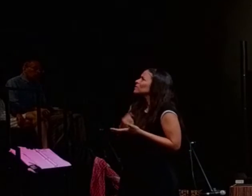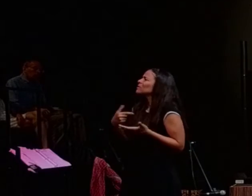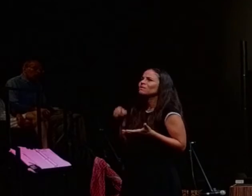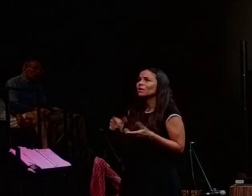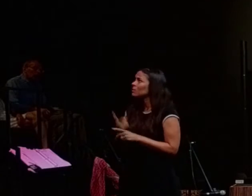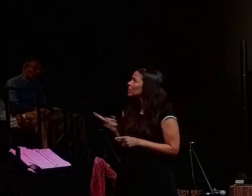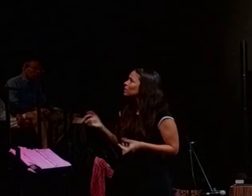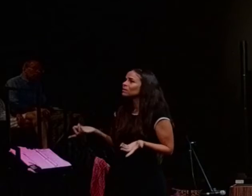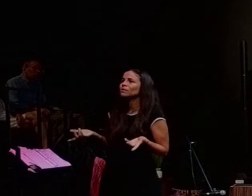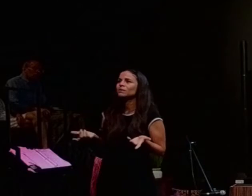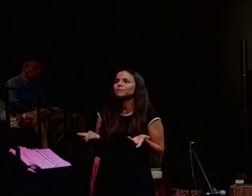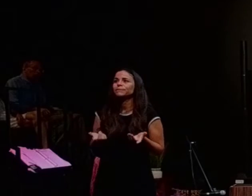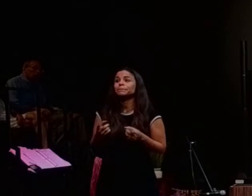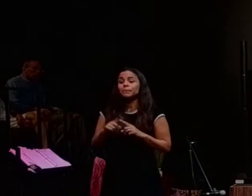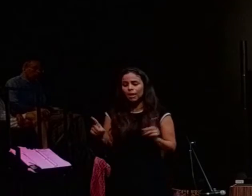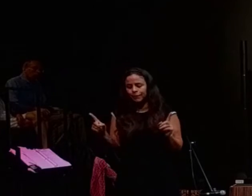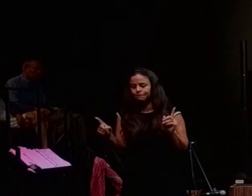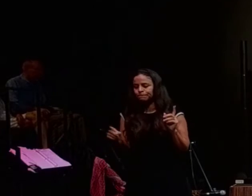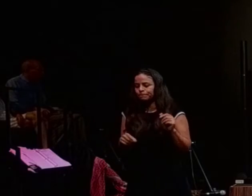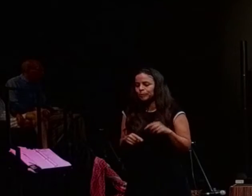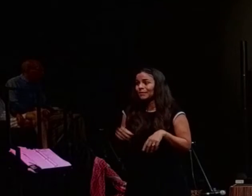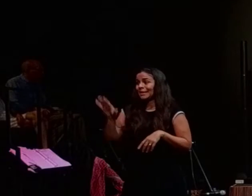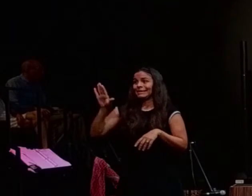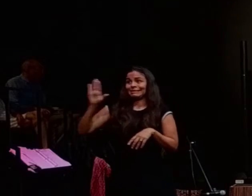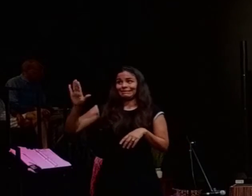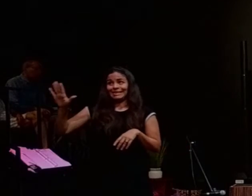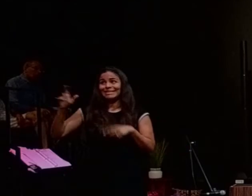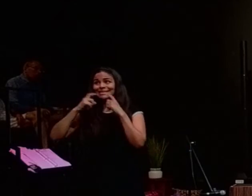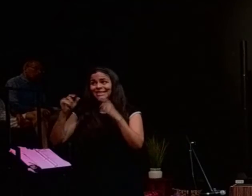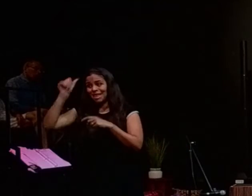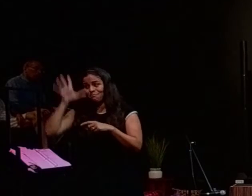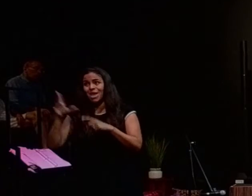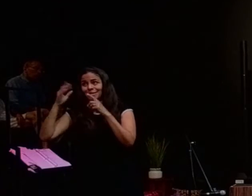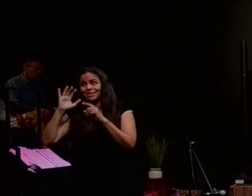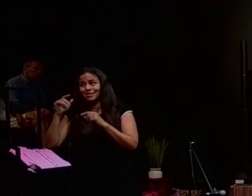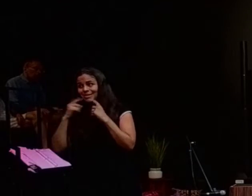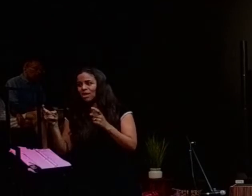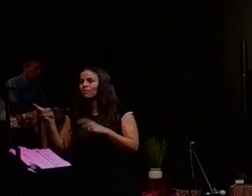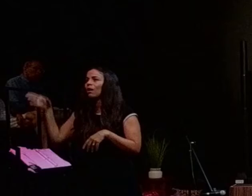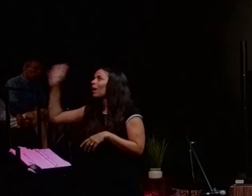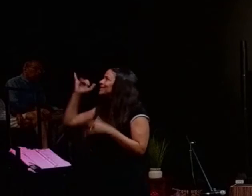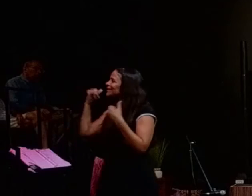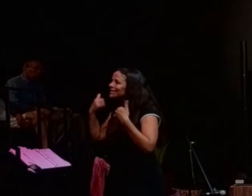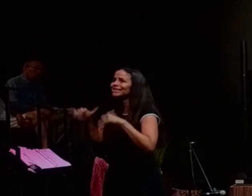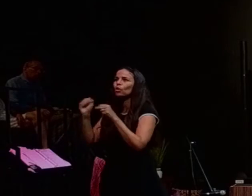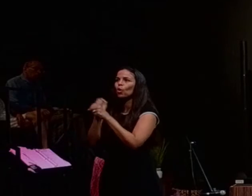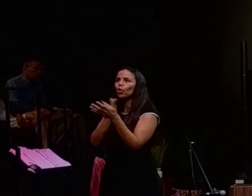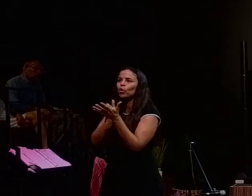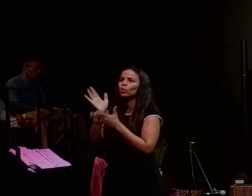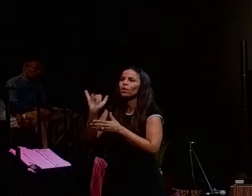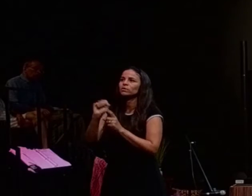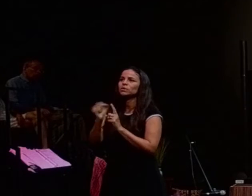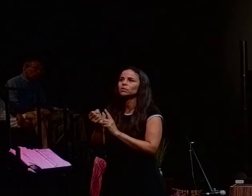right? But I think, you know, even though this was this man's sin that brought this, God still worked through it. You know, this is one of the things in